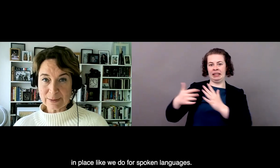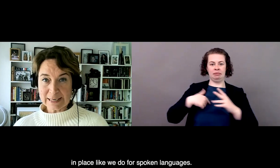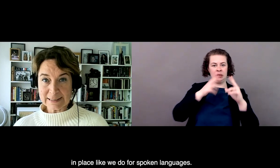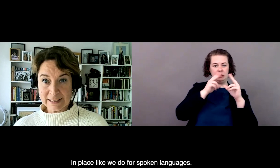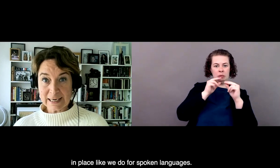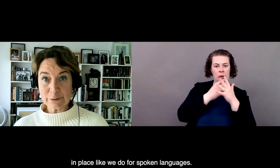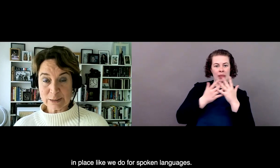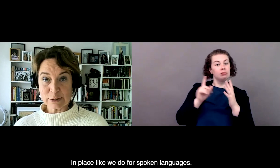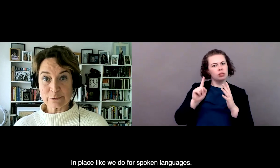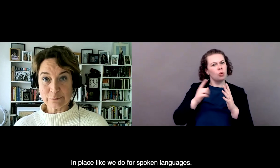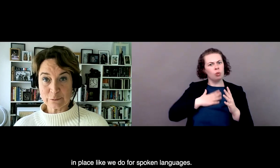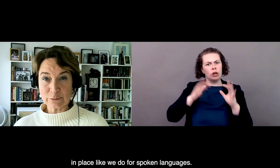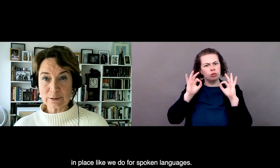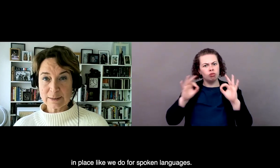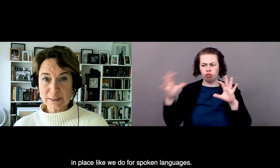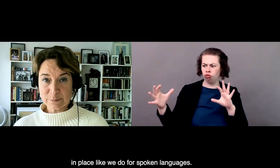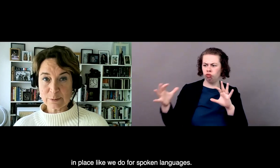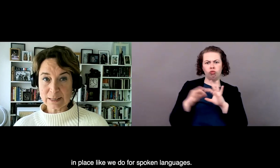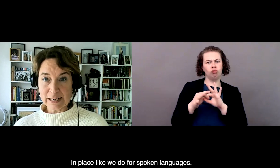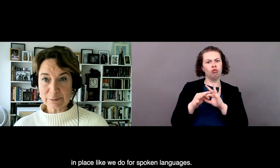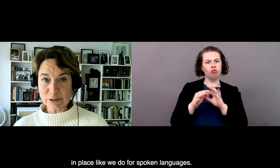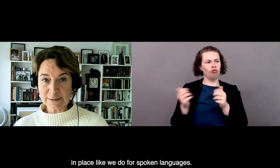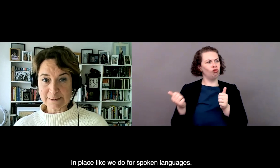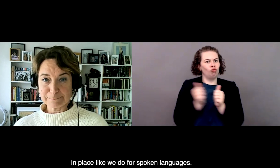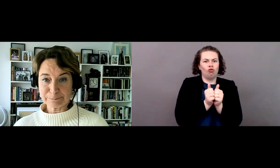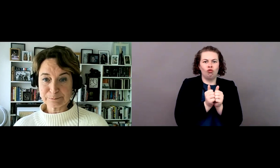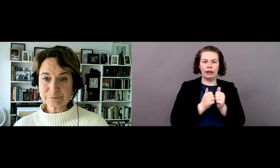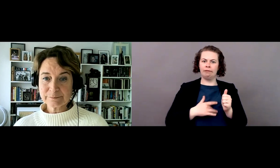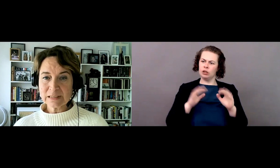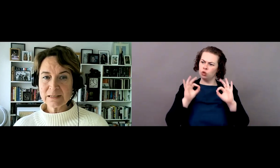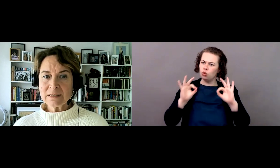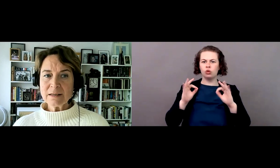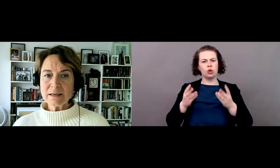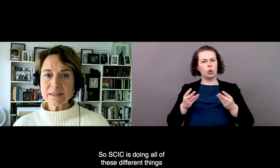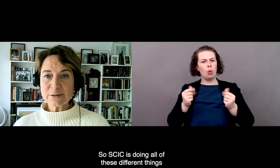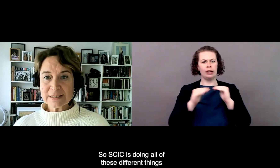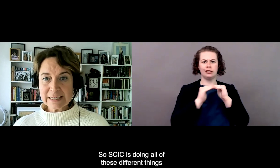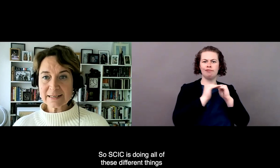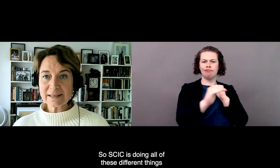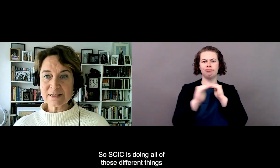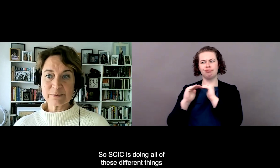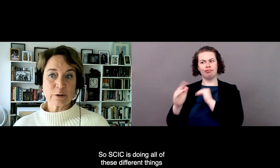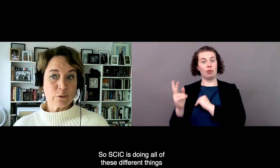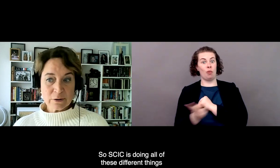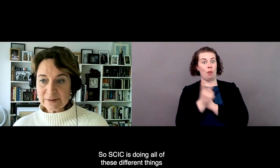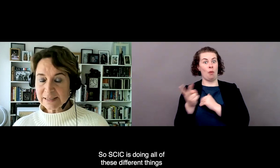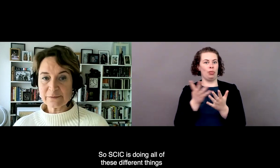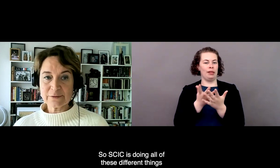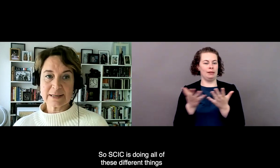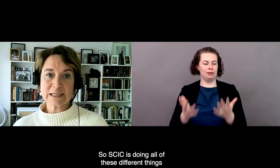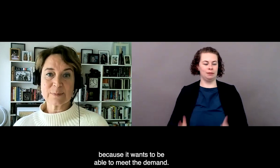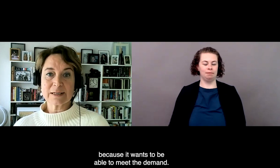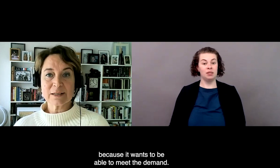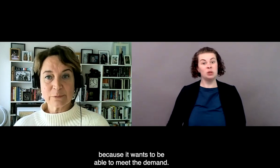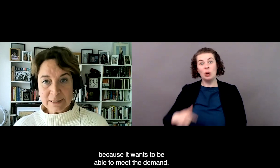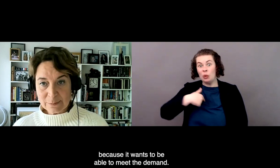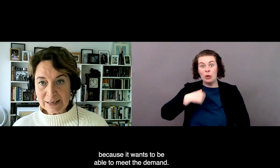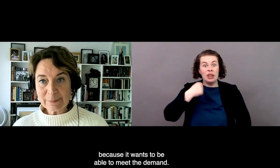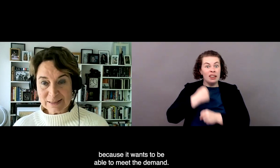place, like we do for spoken languages. So SCIC is doing all of these different things because it wants to be able to meet